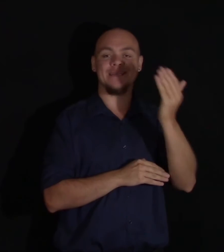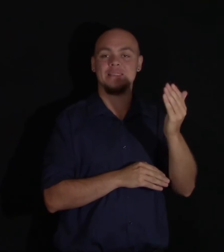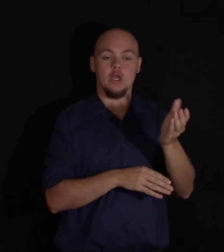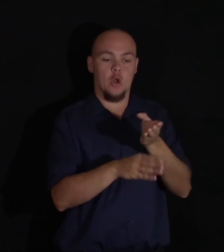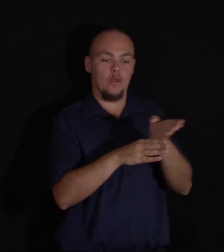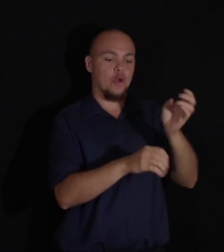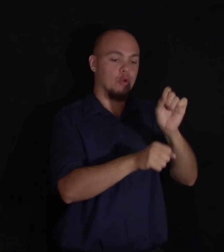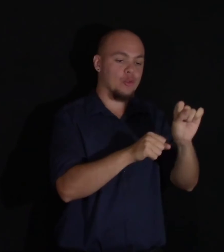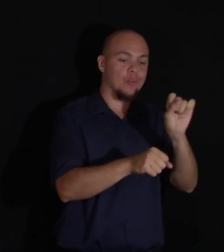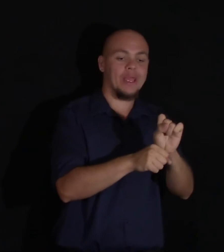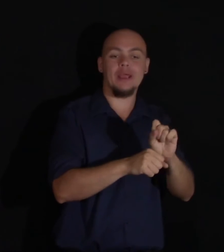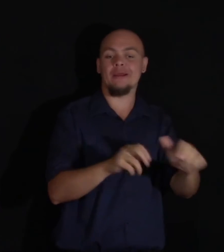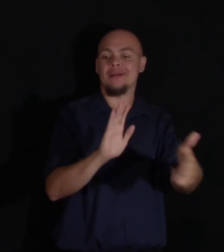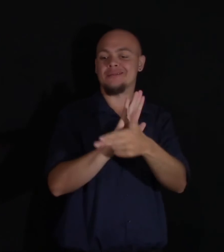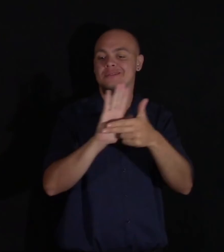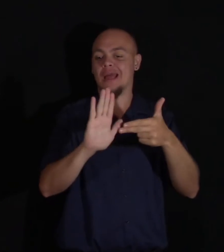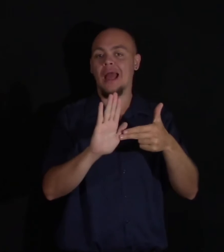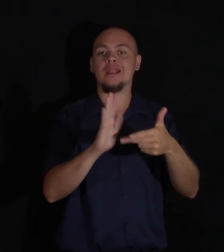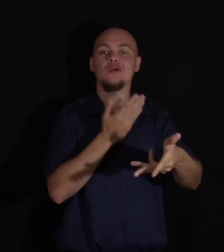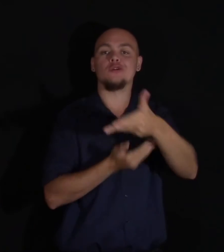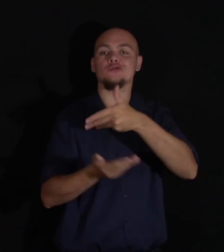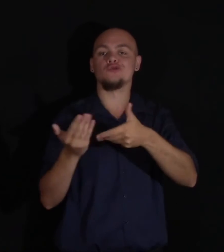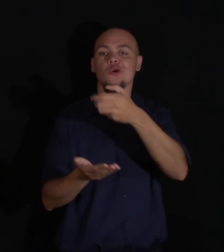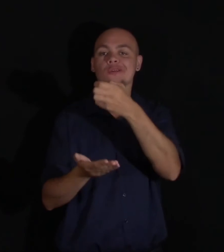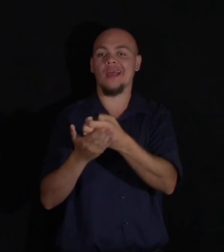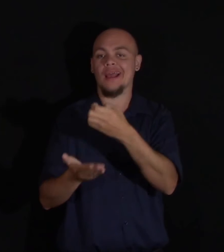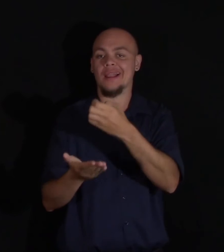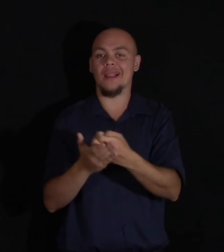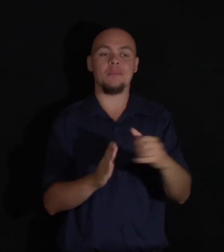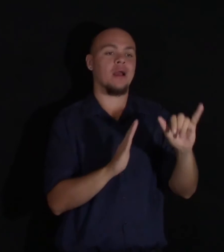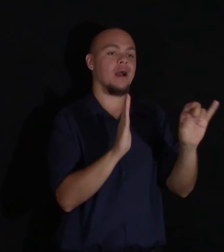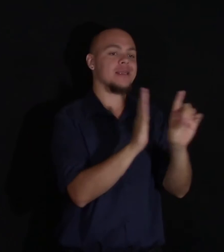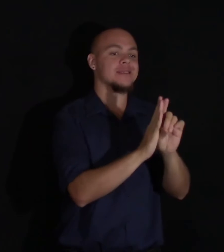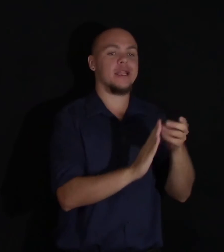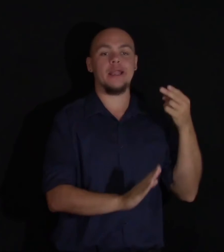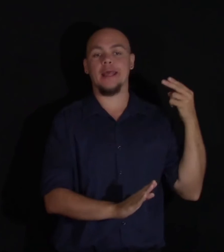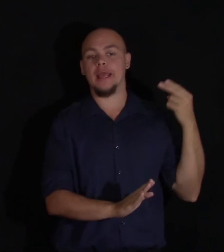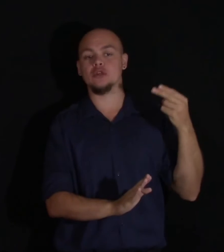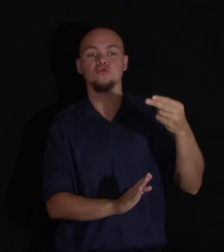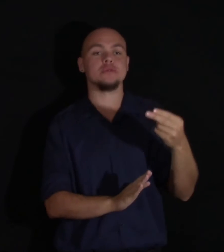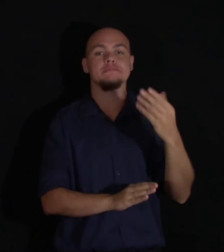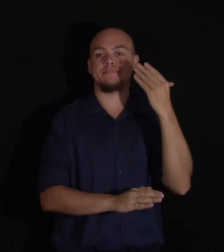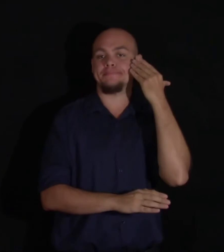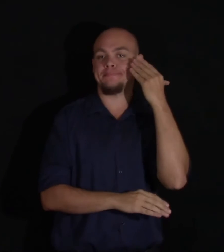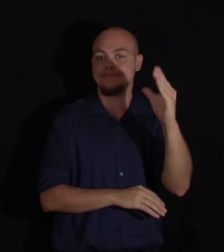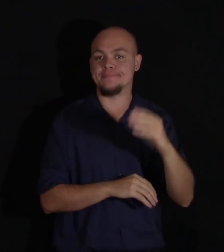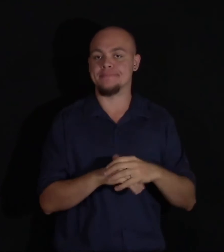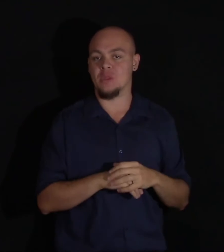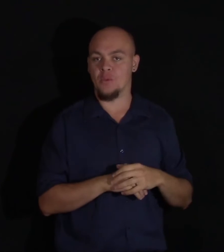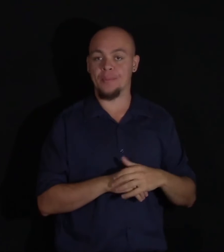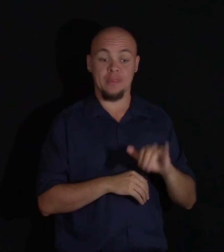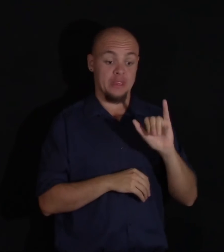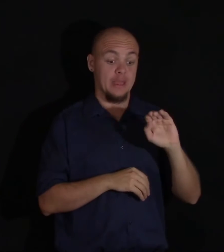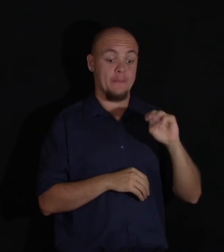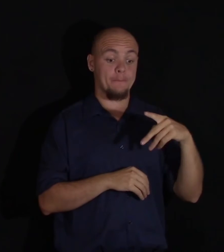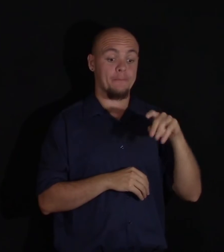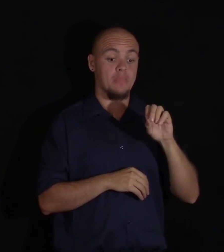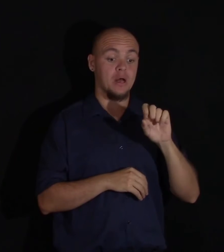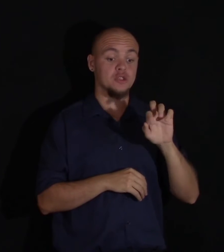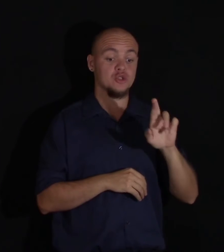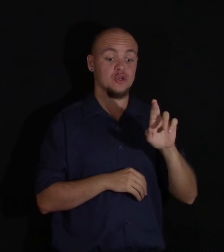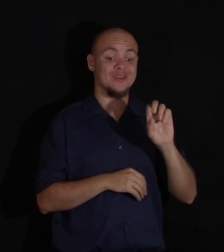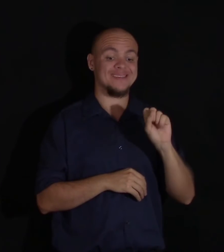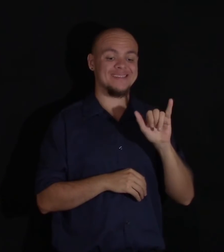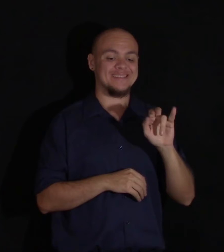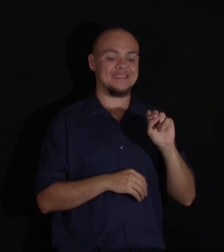title, socioeconomic, identity, history. The imposter syndrome is